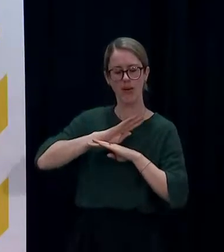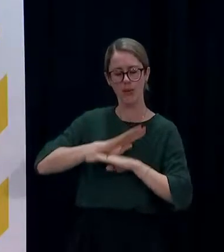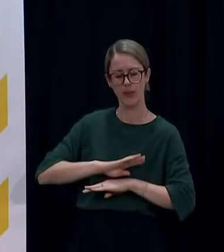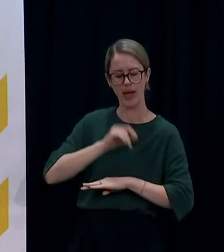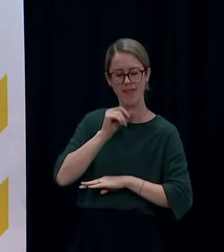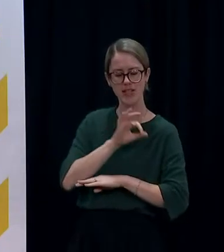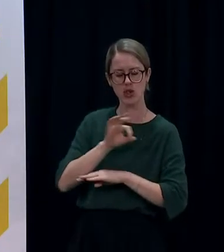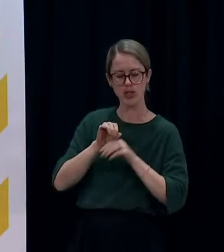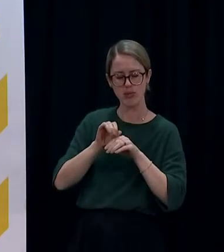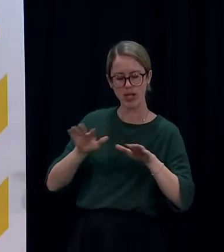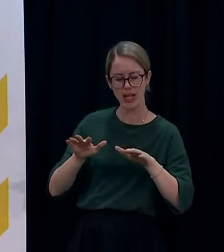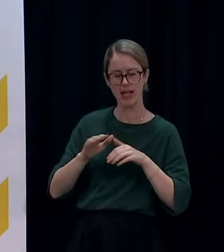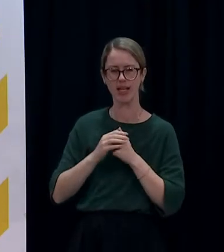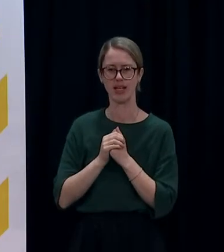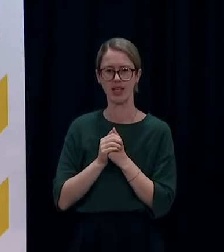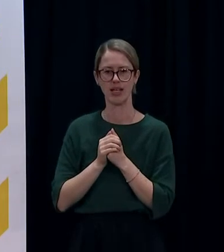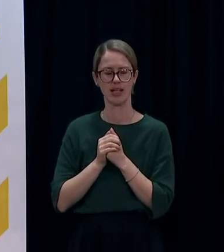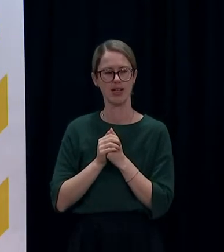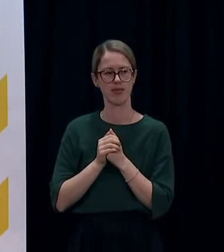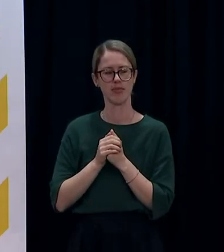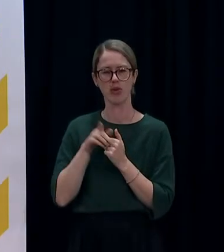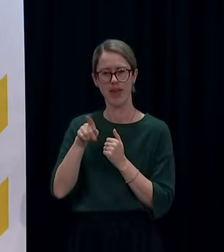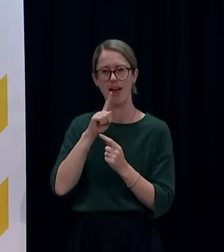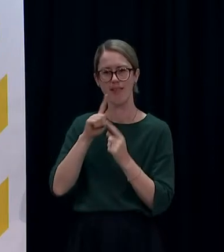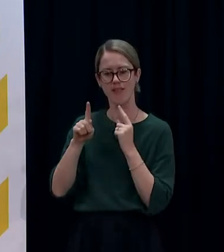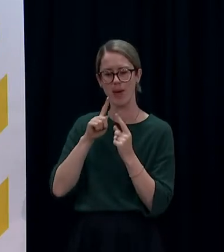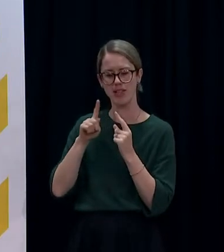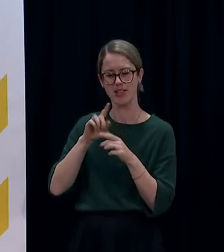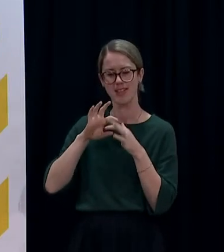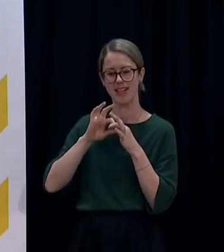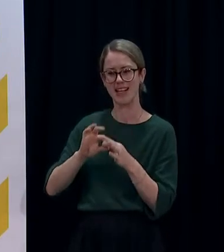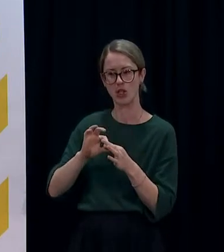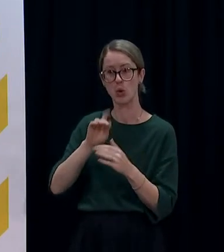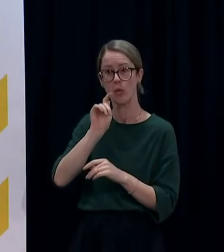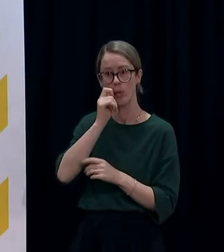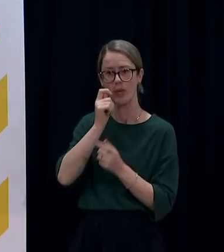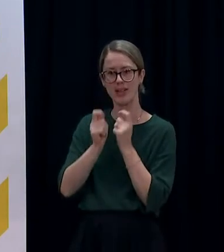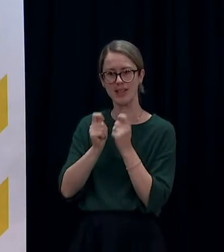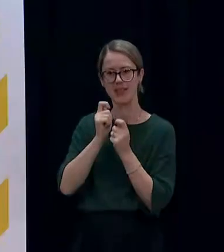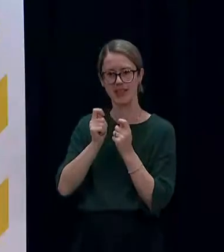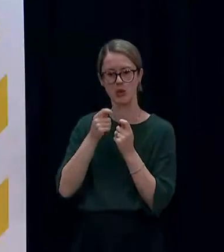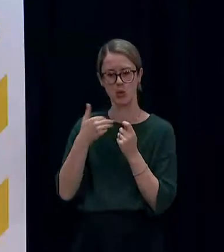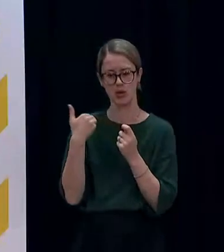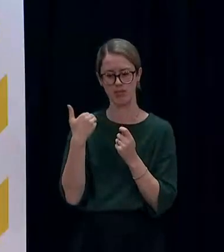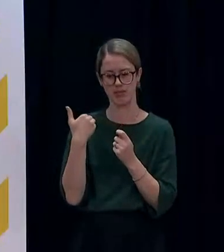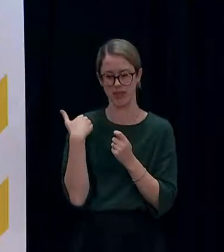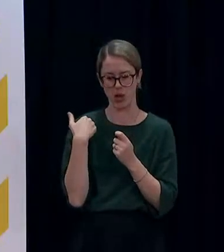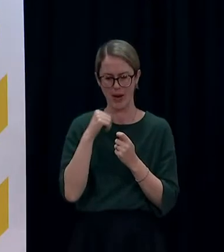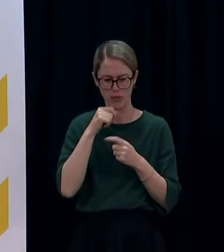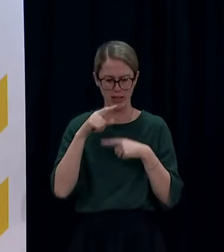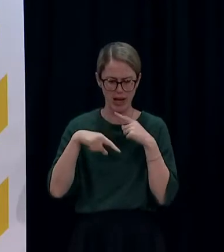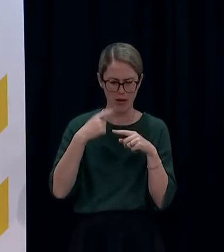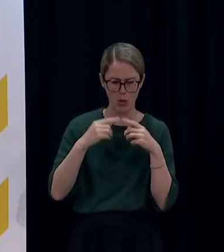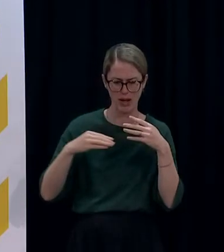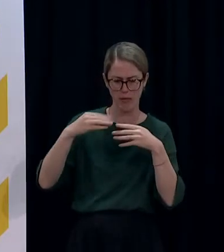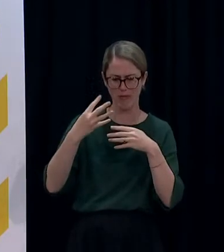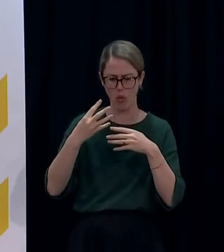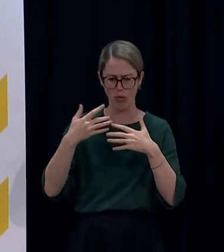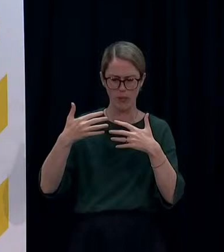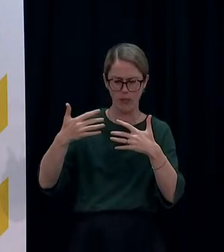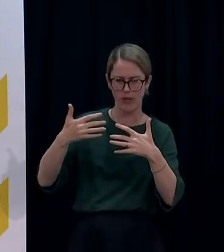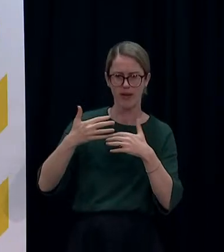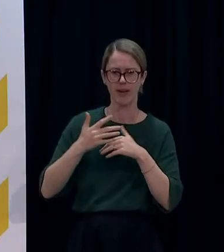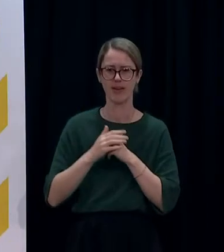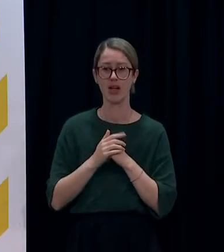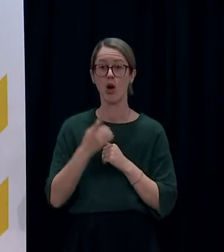about what is continuing to happen in Auckland as we are in alert level 4. So we're doing some further work